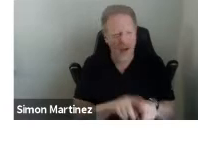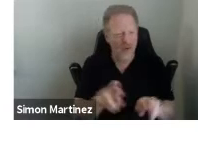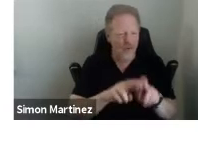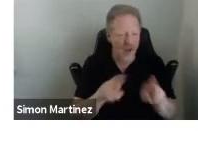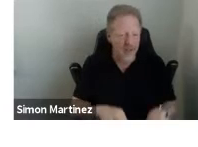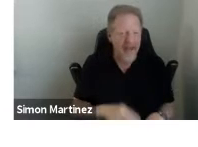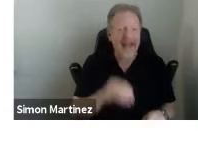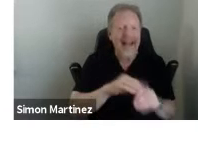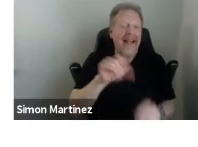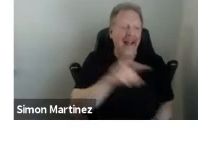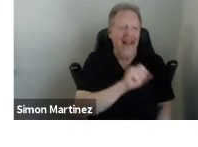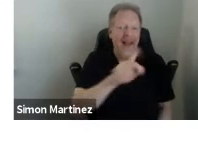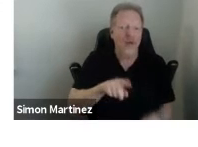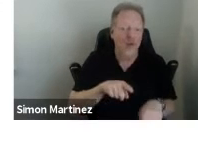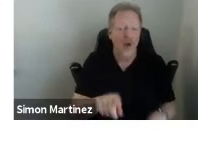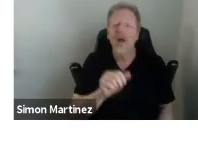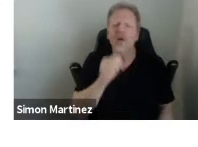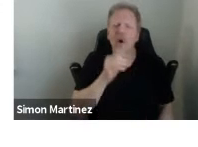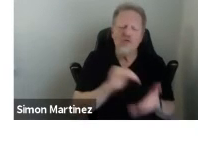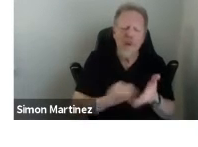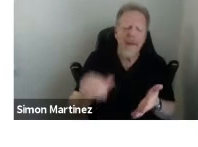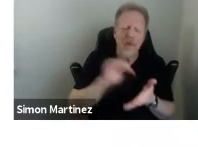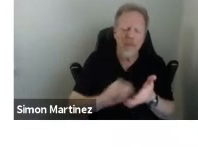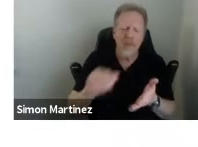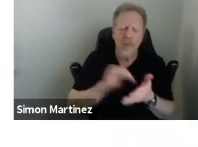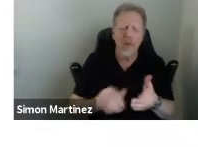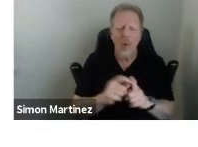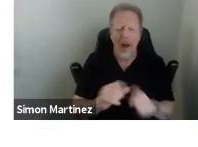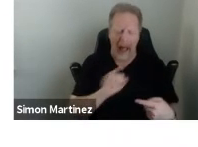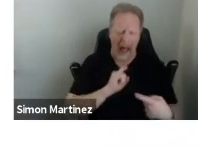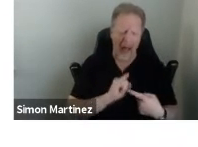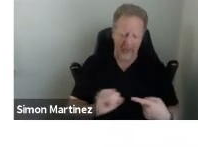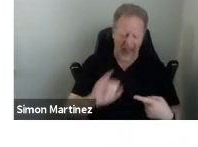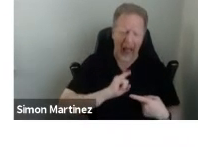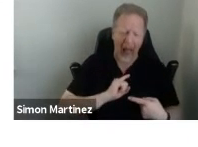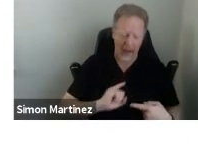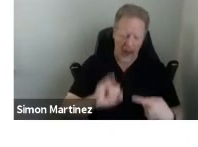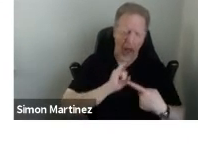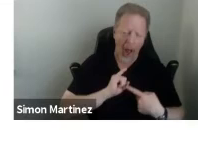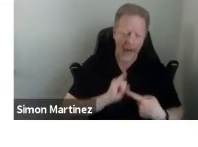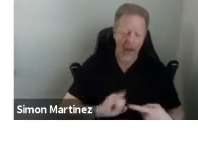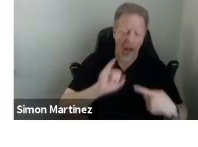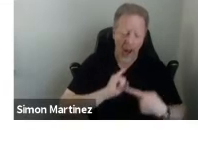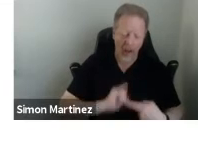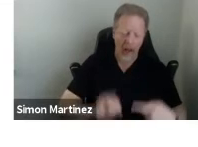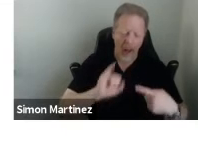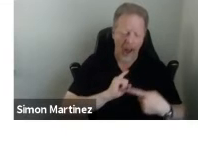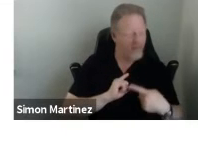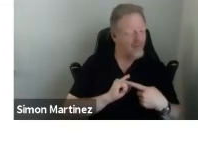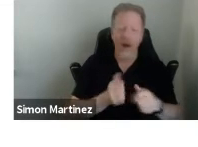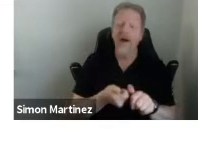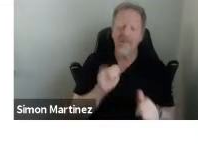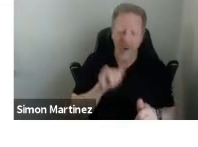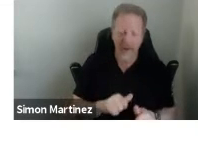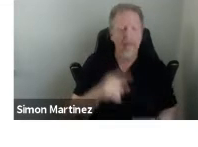interview. And don't repeat words, especially I. There's nothing worse if you have a cover letter that says I. Think about